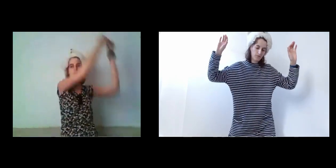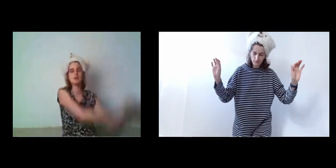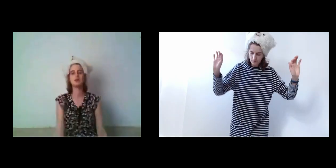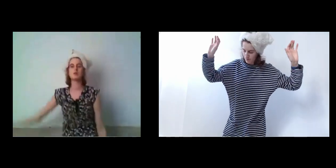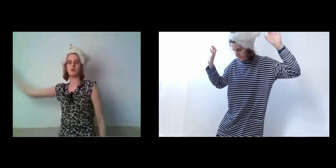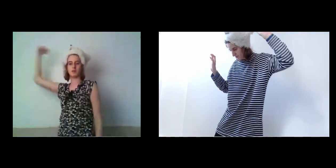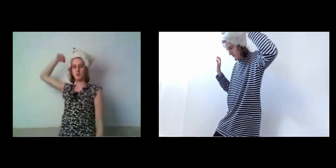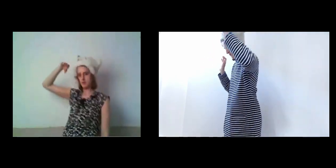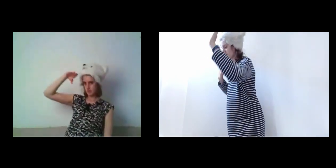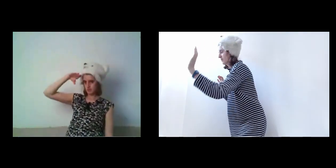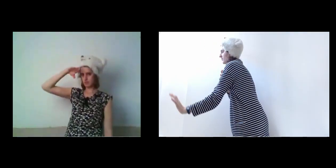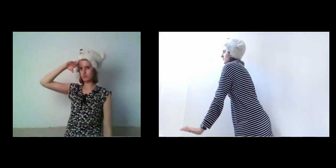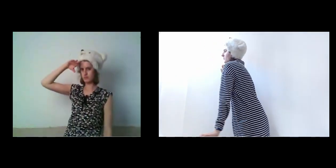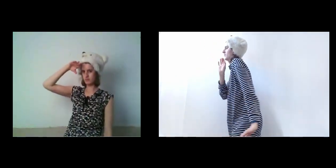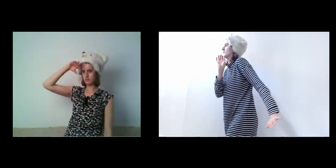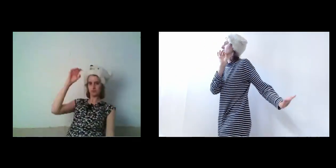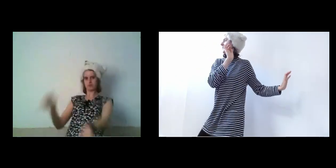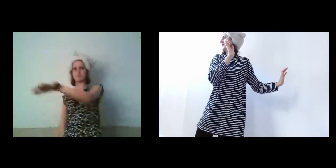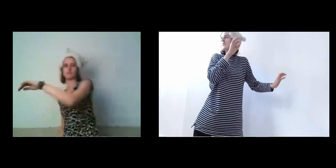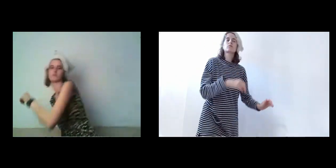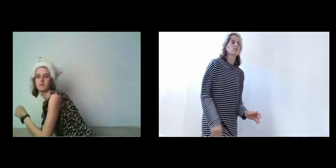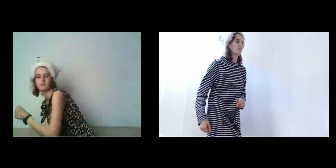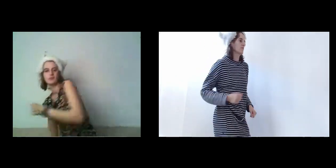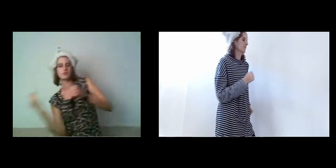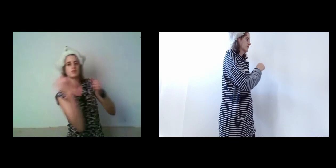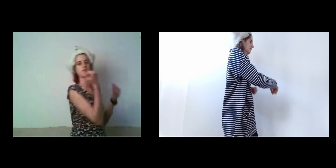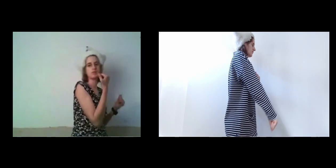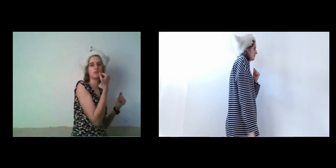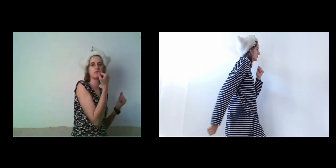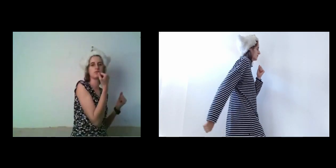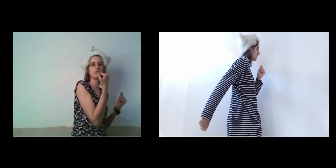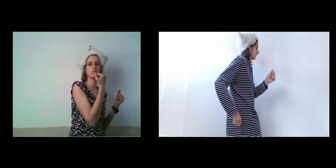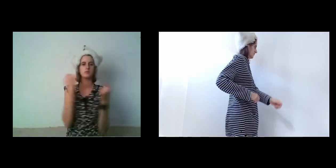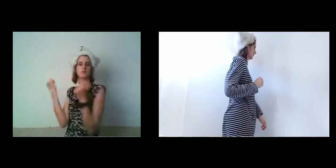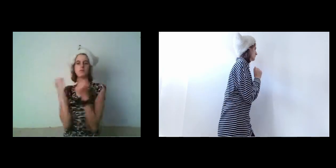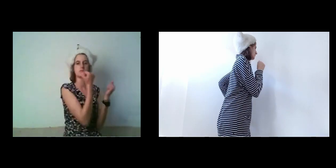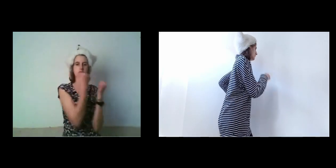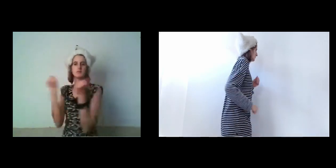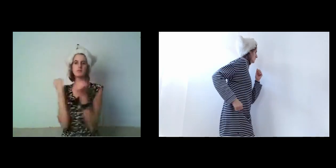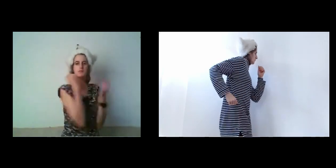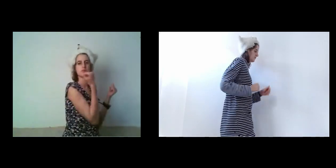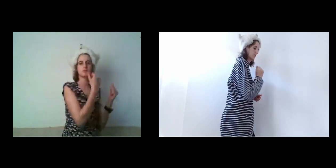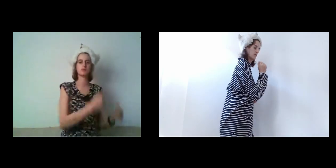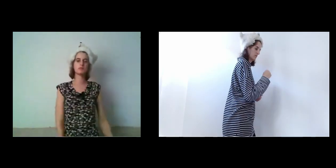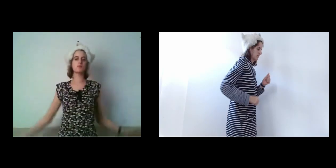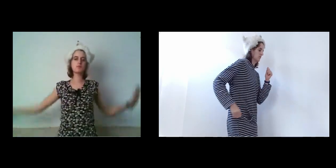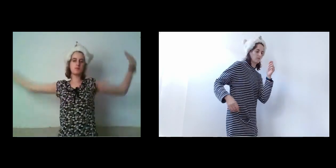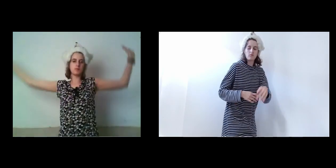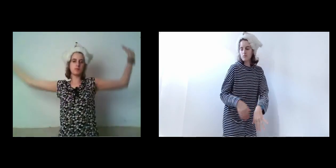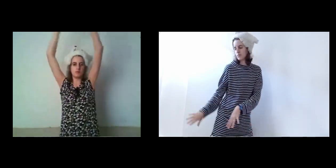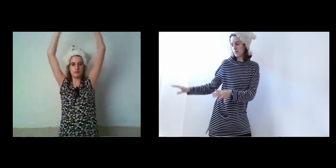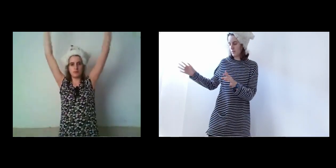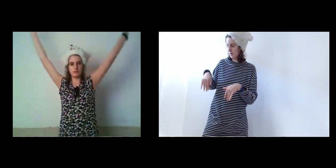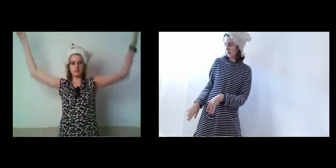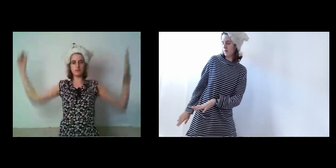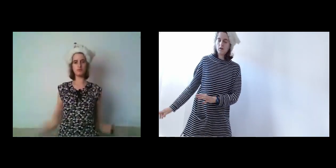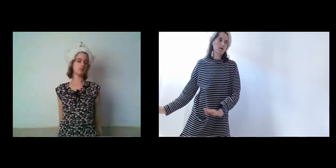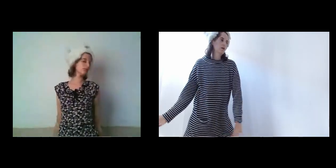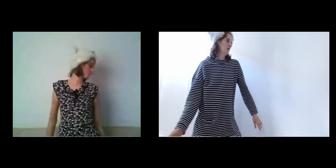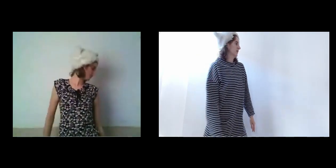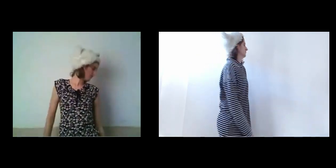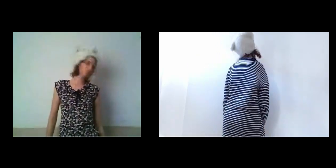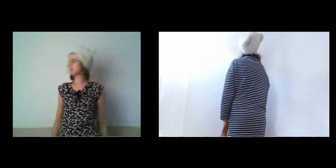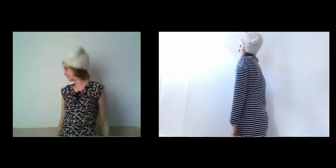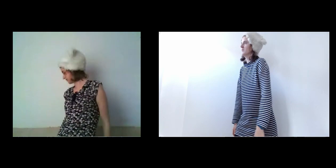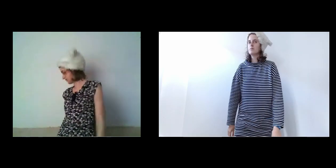let yourself be lost Don't lose yourself Don't let yourself